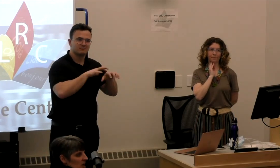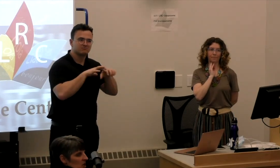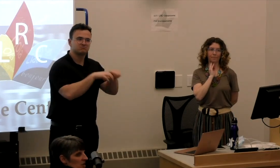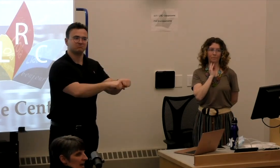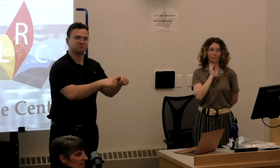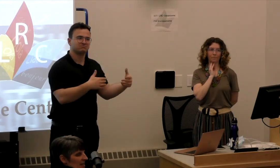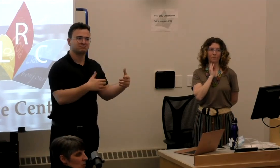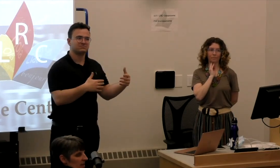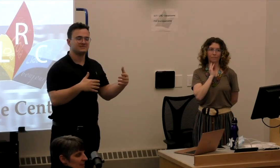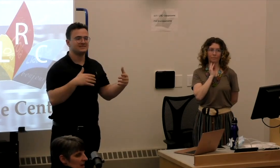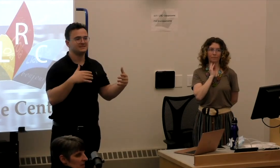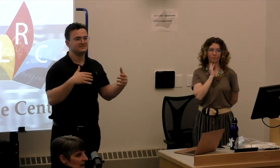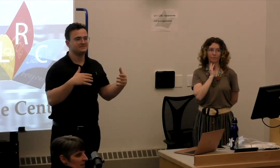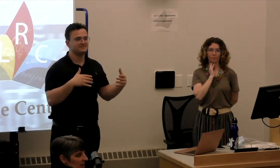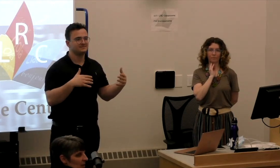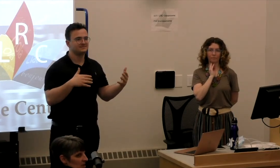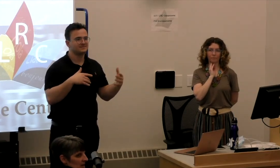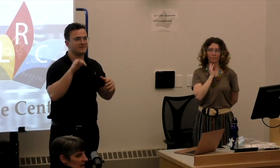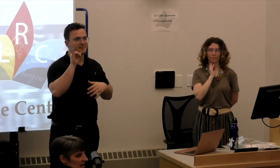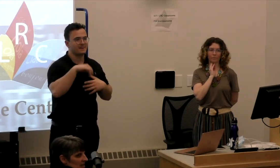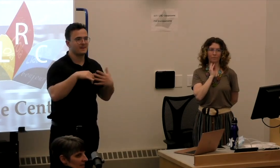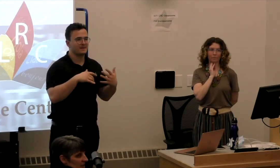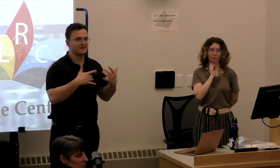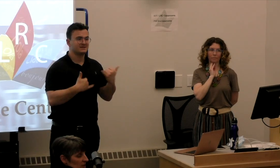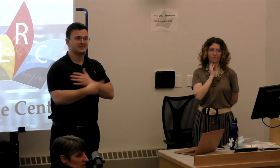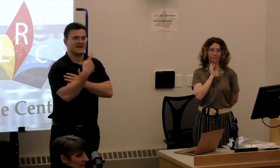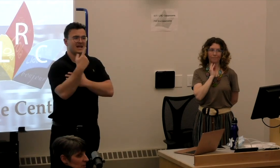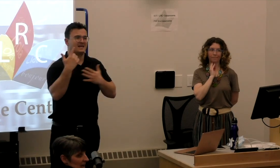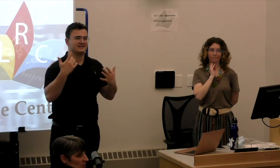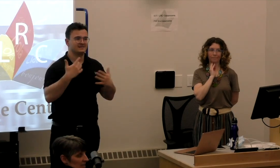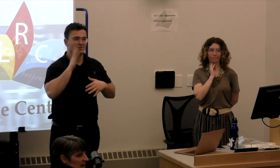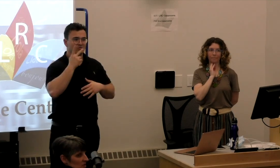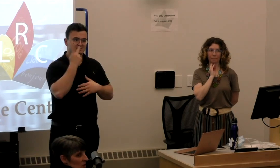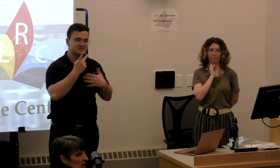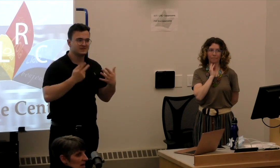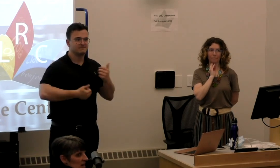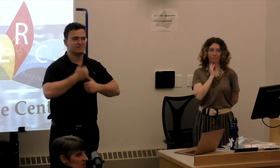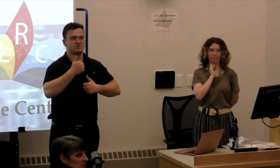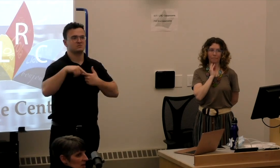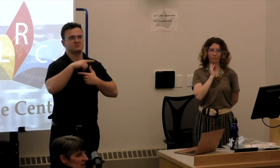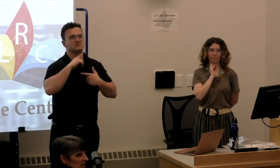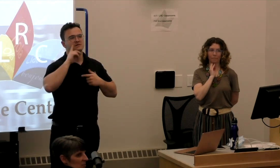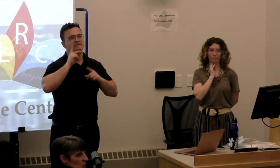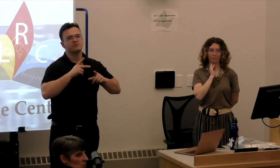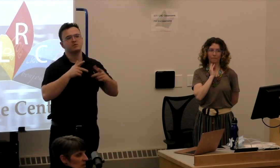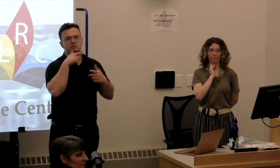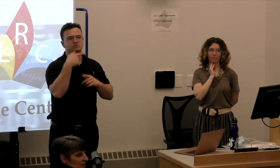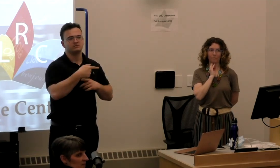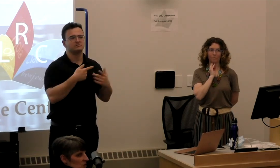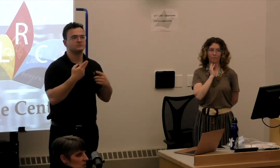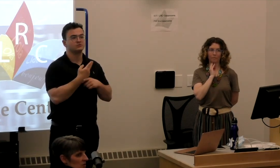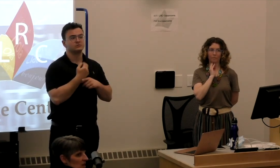in those countries, but ASL would then become the dominant language instead of the original language that was there. So you're starting to see more and more